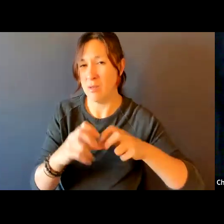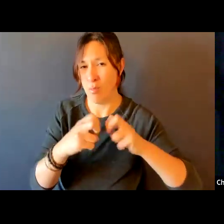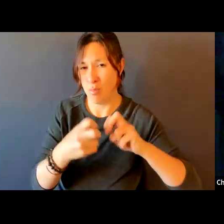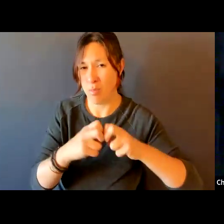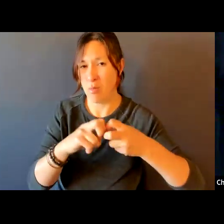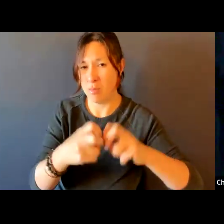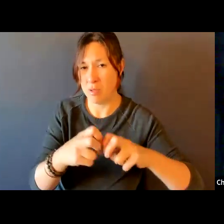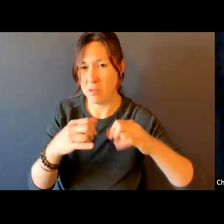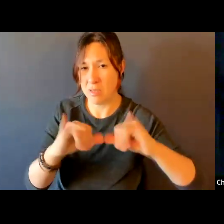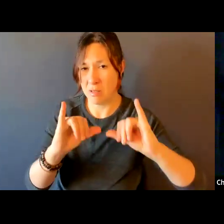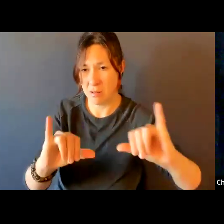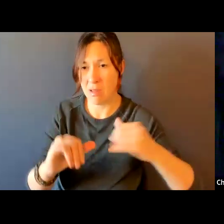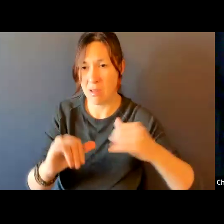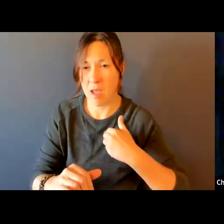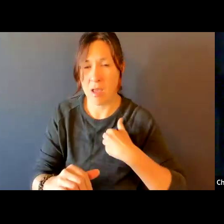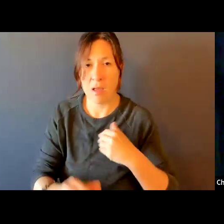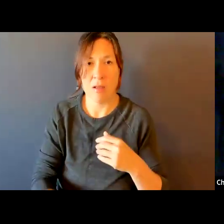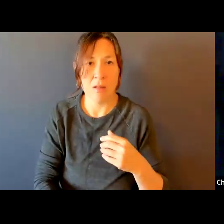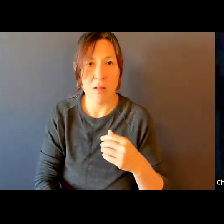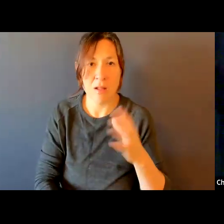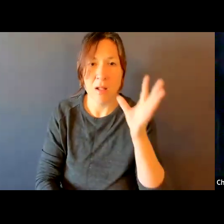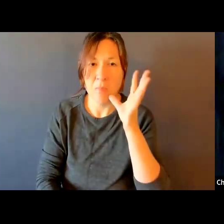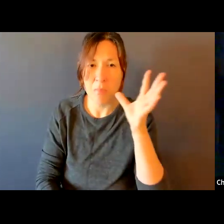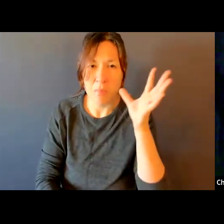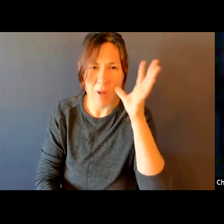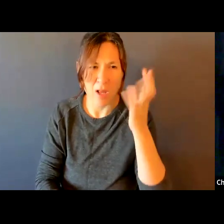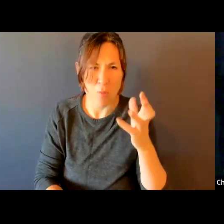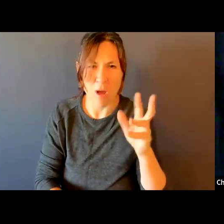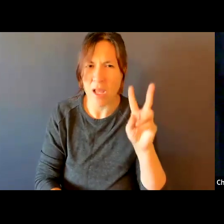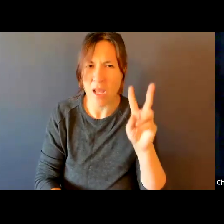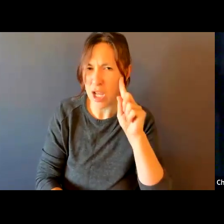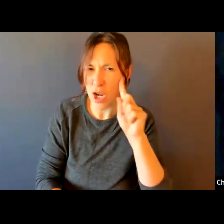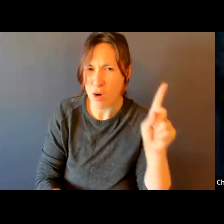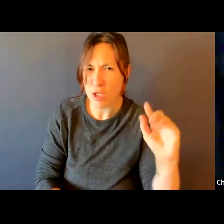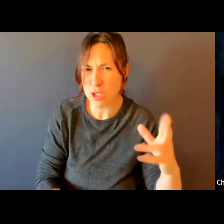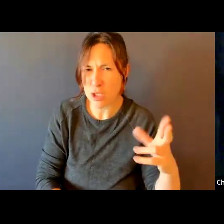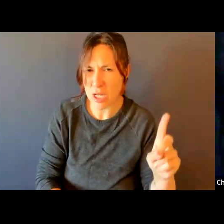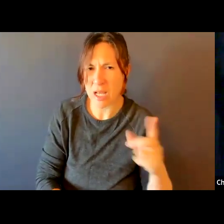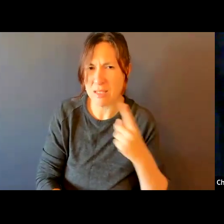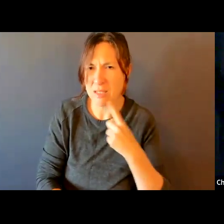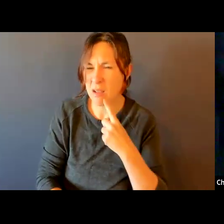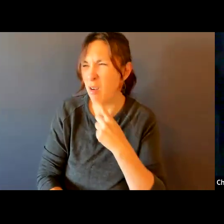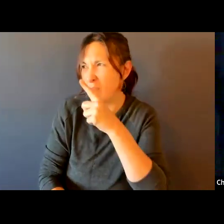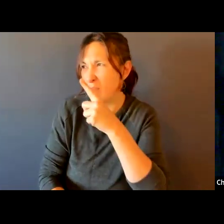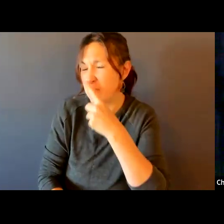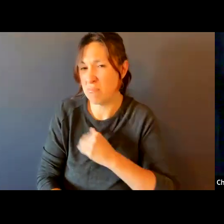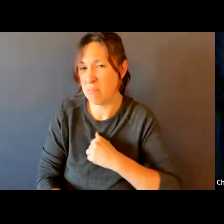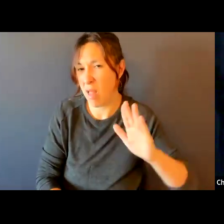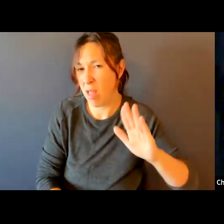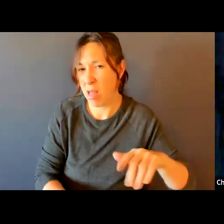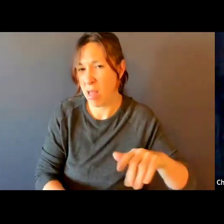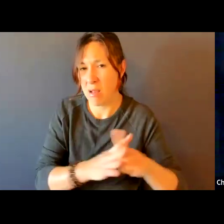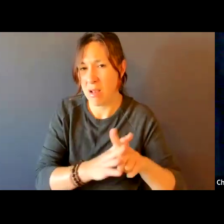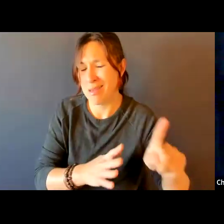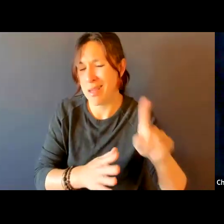No parent should have to hear these words coming from their child. Mom, I'm okay with being late. They can just mark me